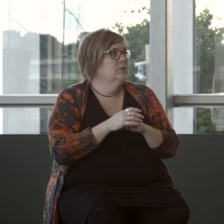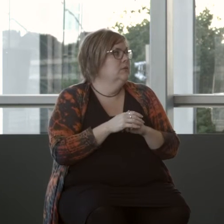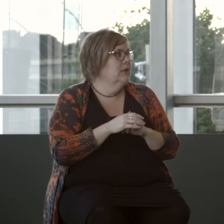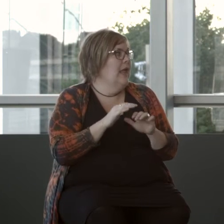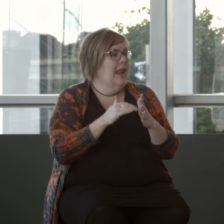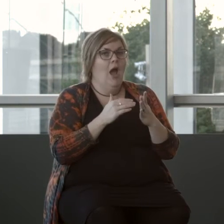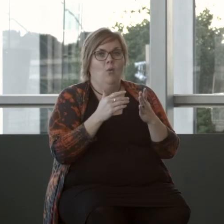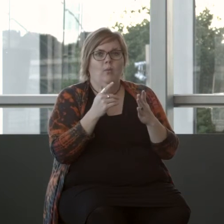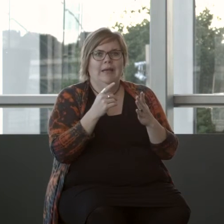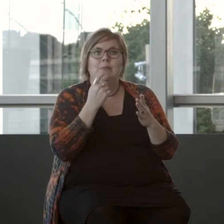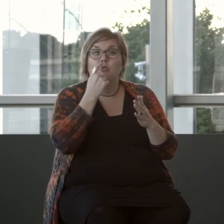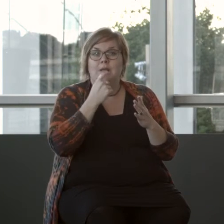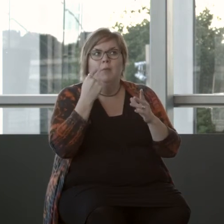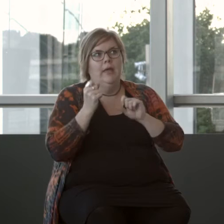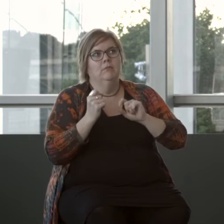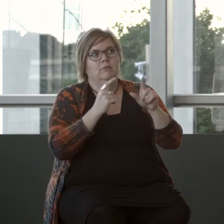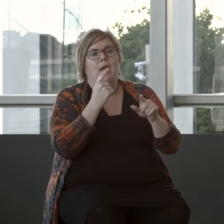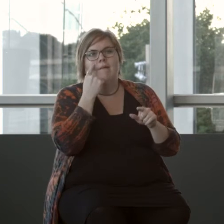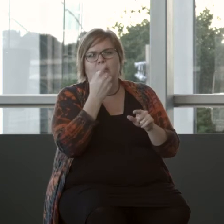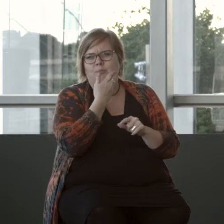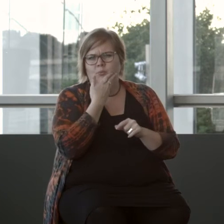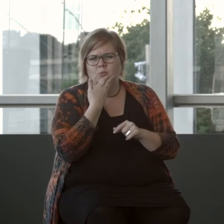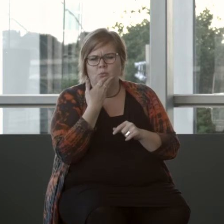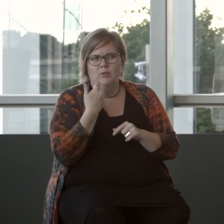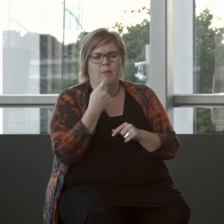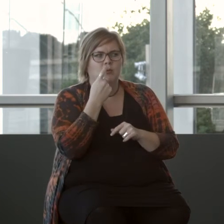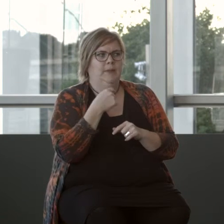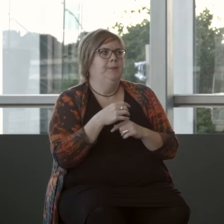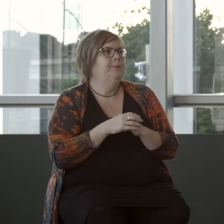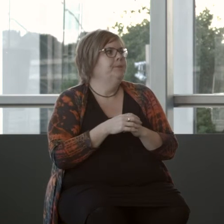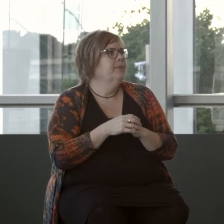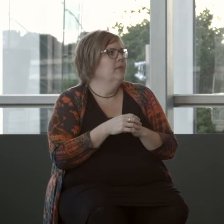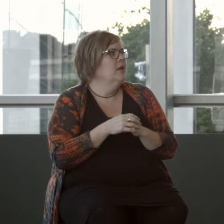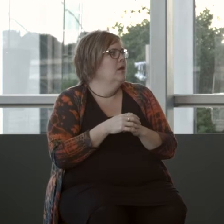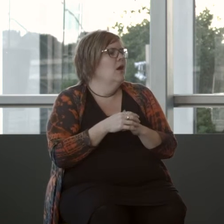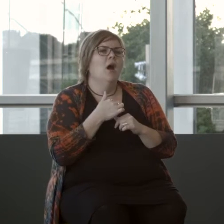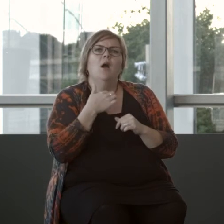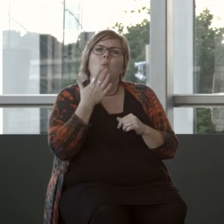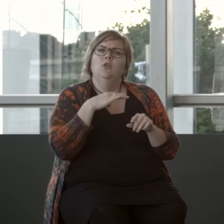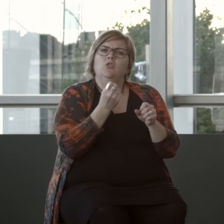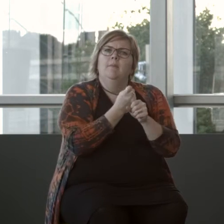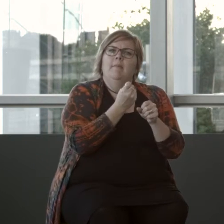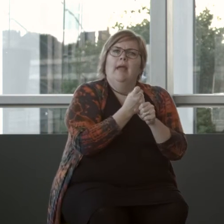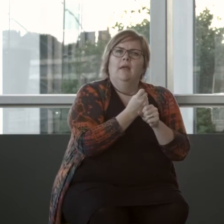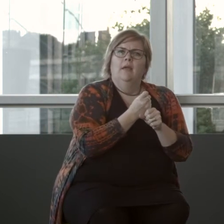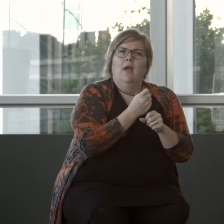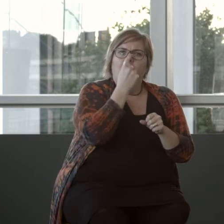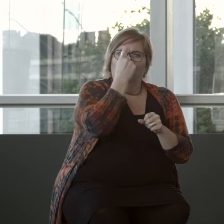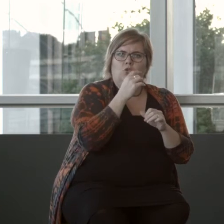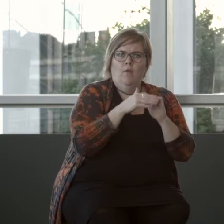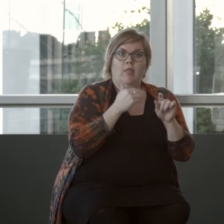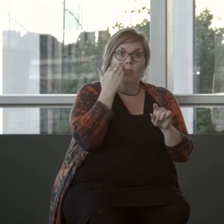can go there. It's a beautiful, beautiful museum. And I wanted to make a portrait of Leela Perry